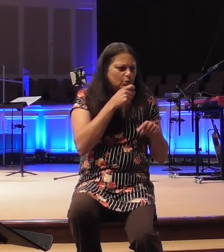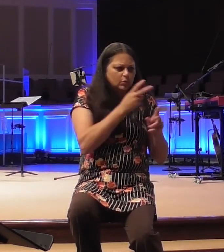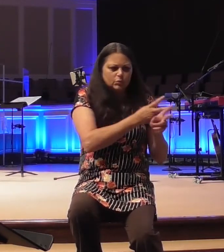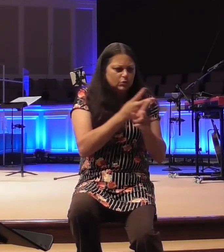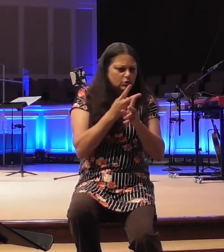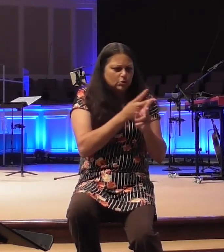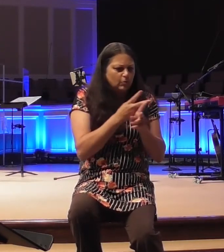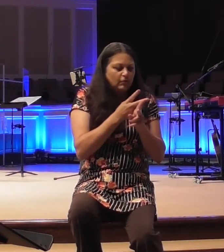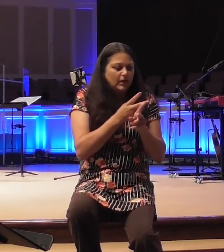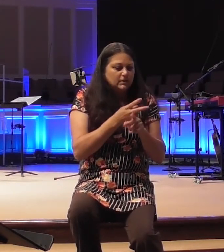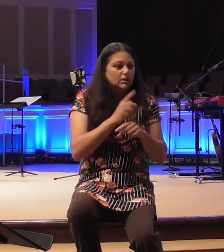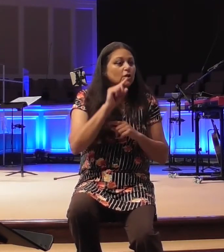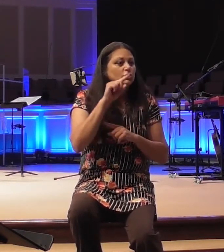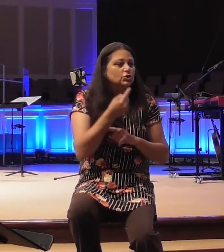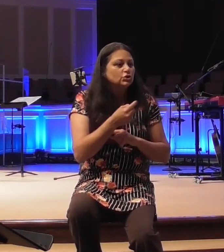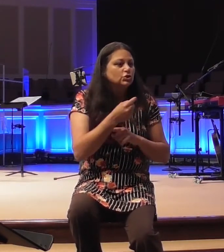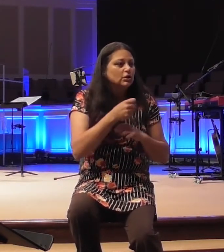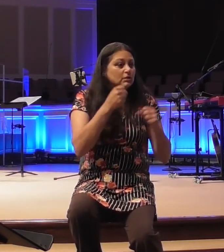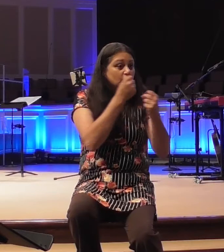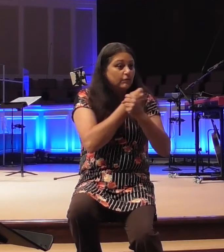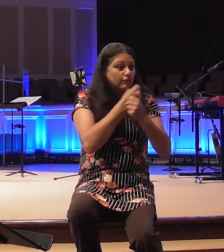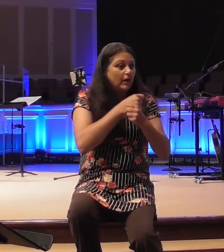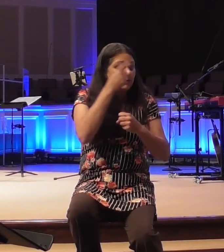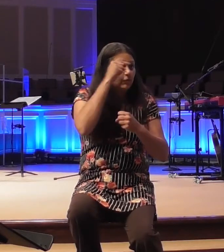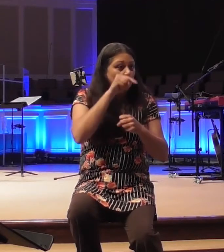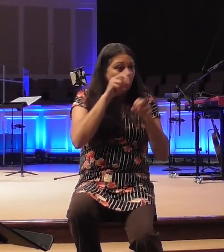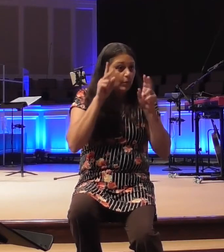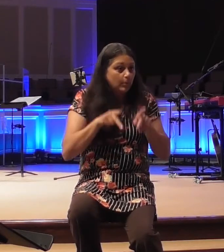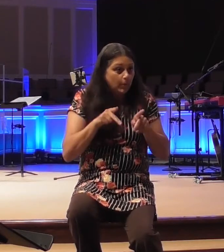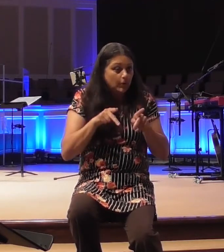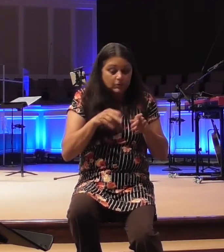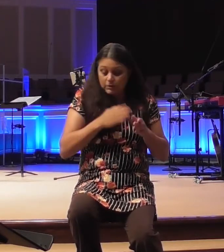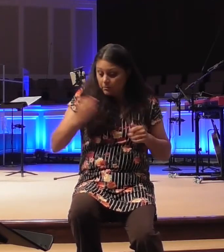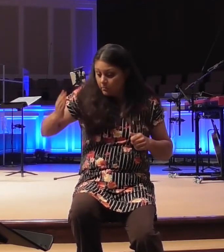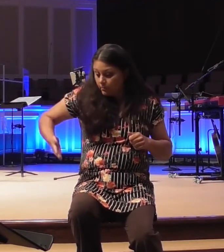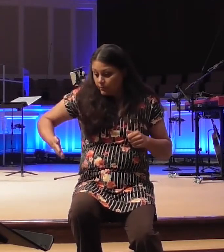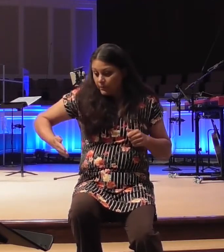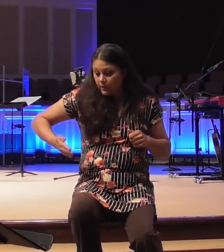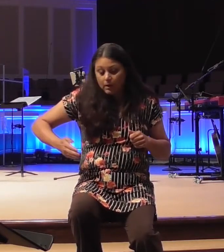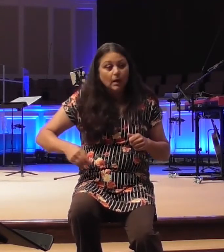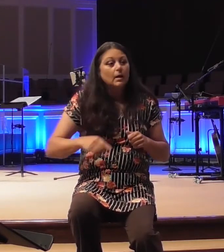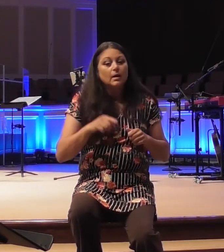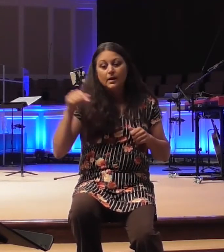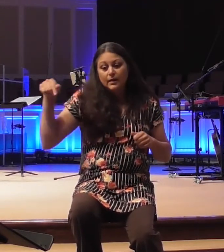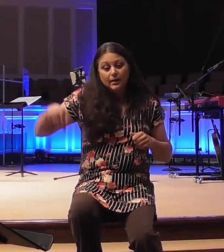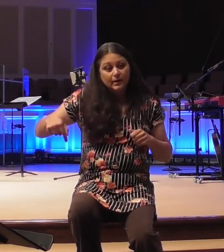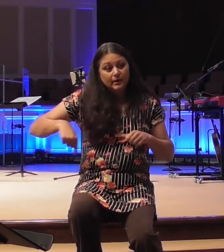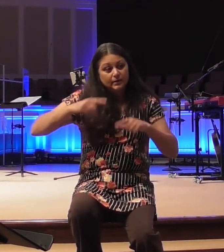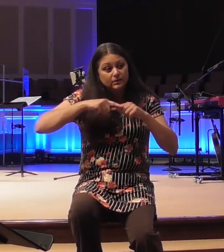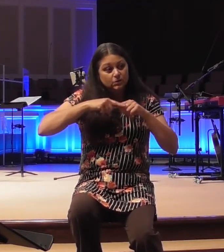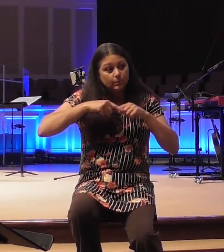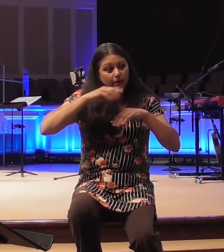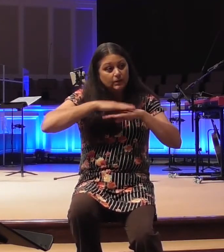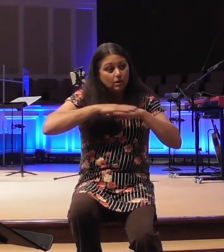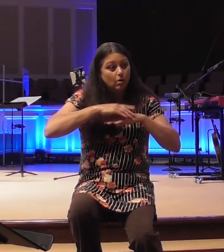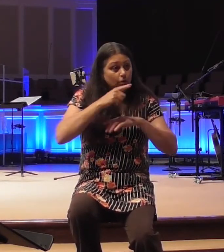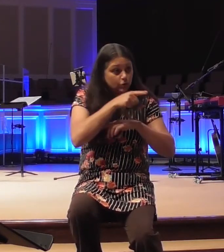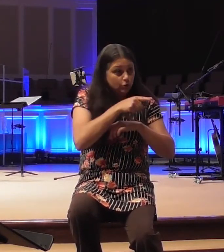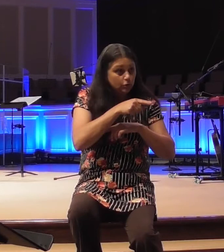you. You know, the guy in your unit's depending on you to do your job, and you're depending on him to do his, because you live and die